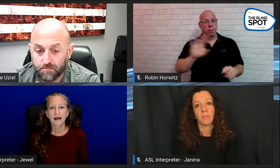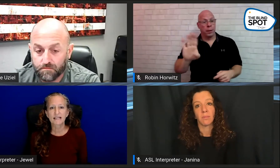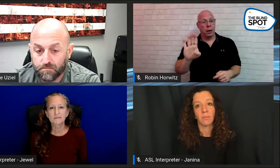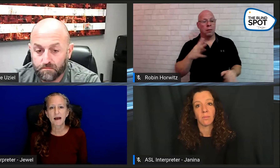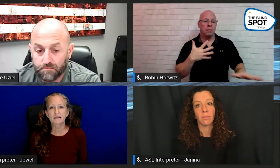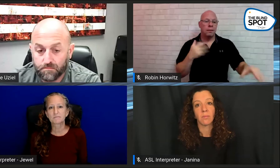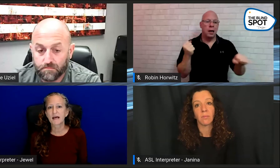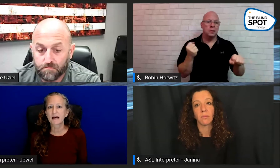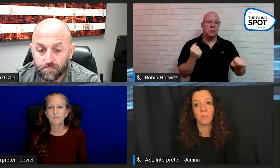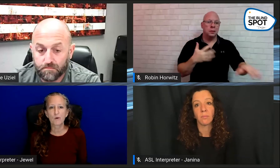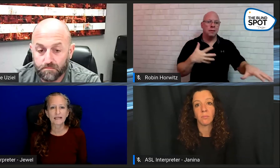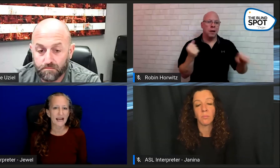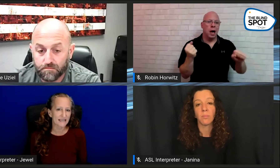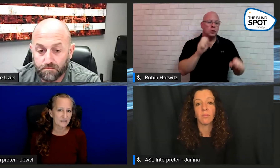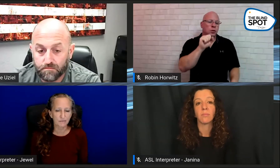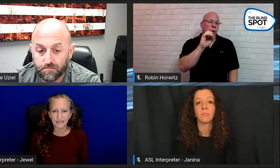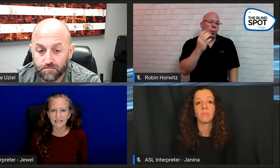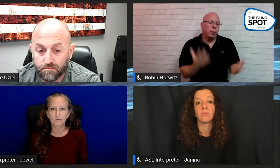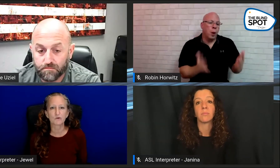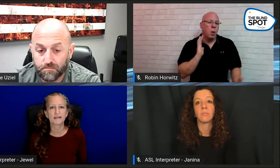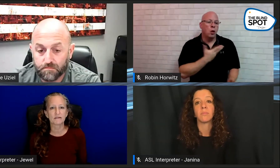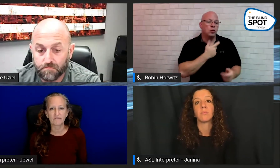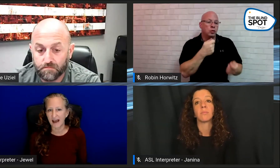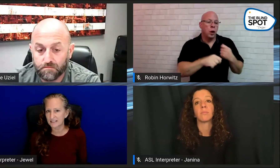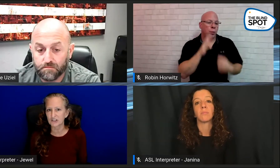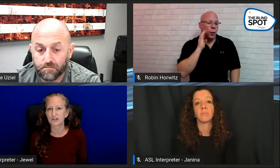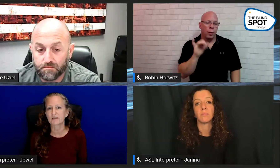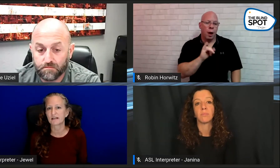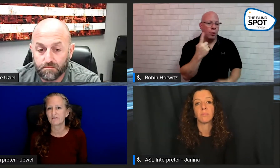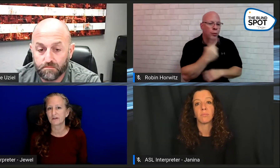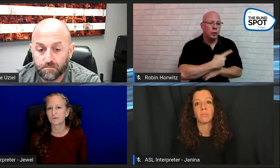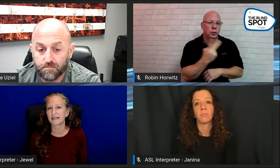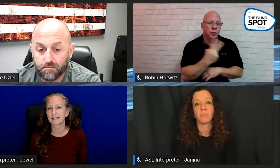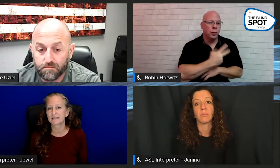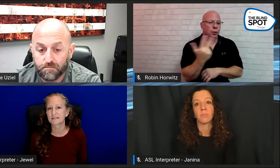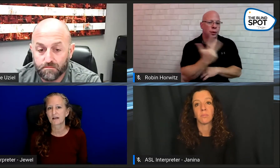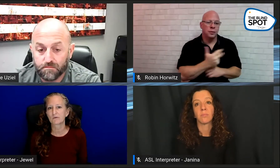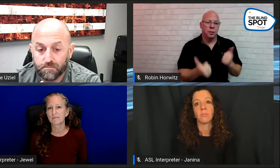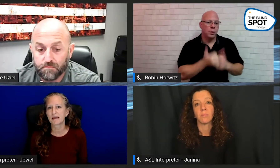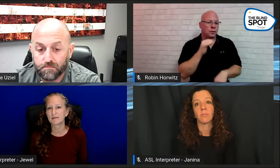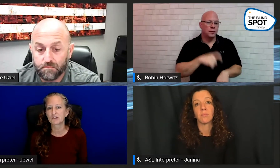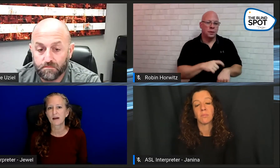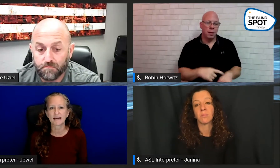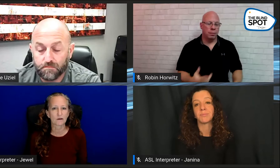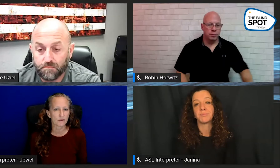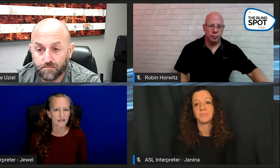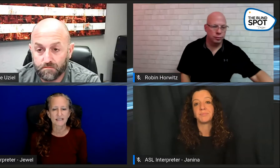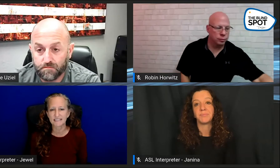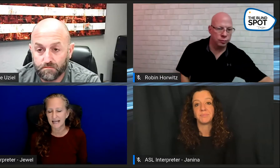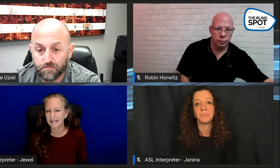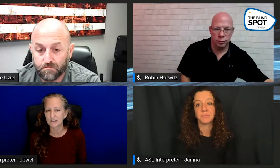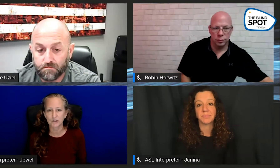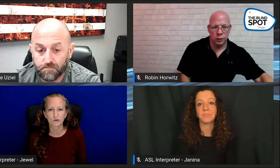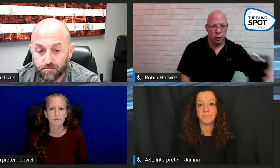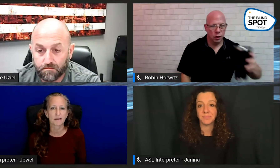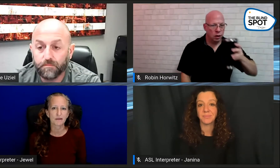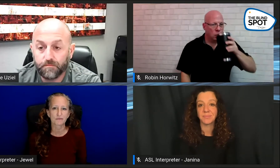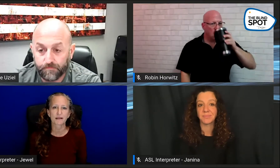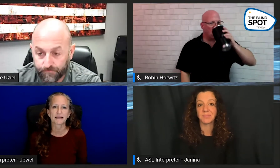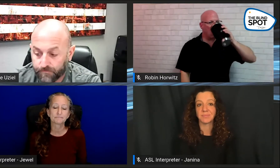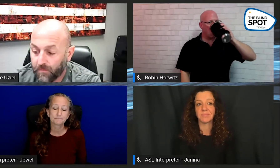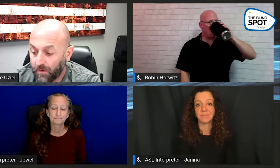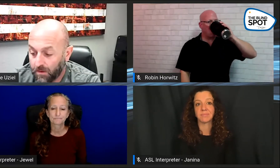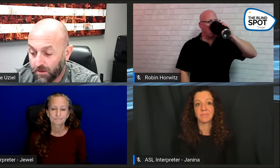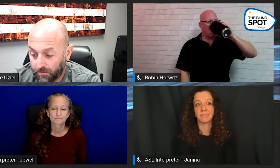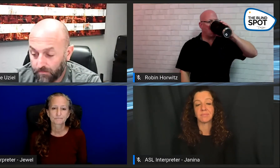So I expect the point A to B will be faster than a few weeks. So we may be trading within a day, 2, or maybe